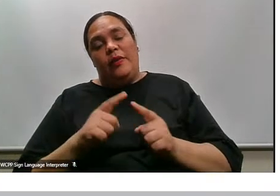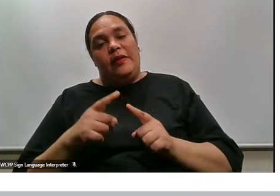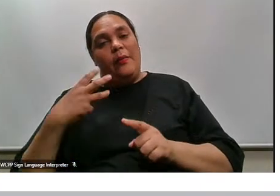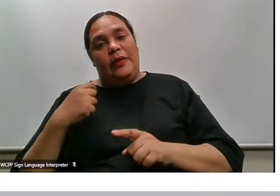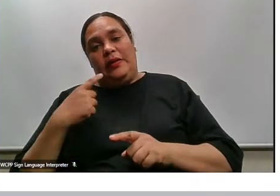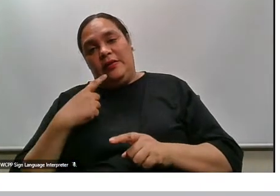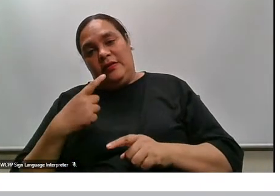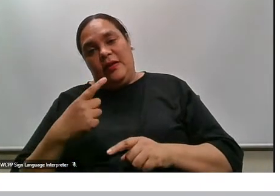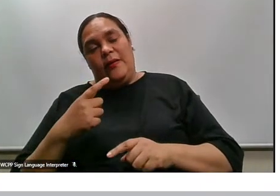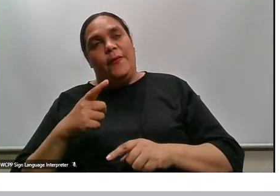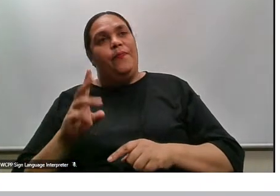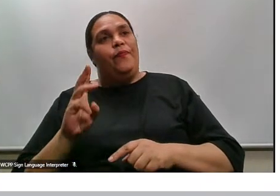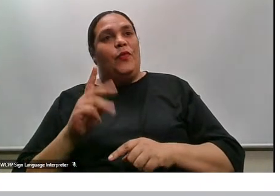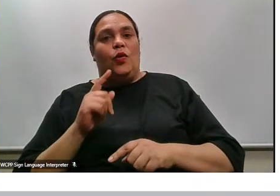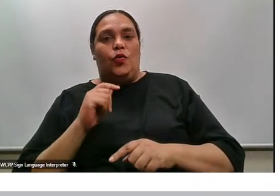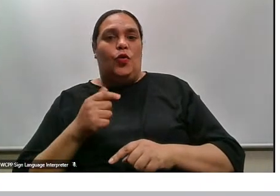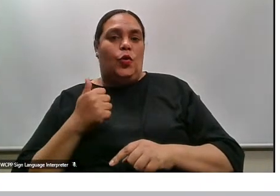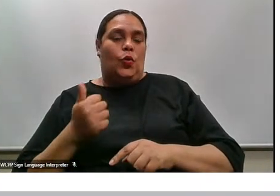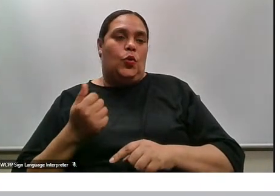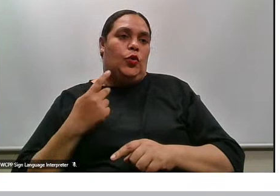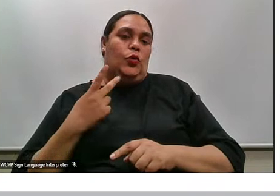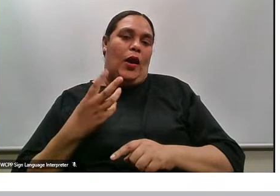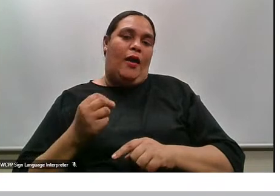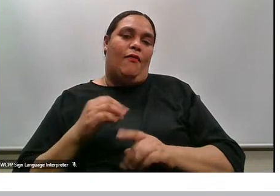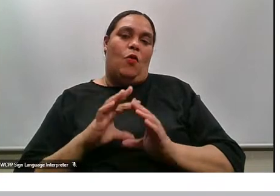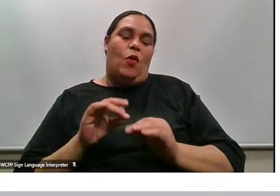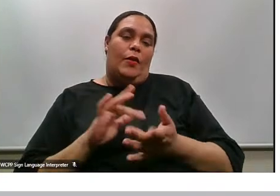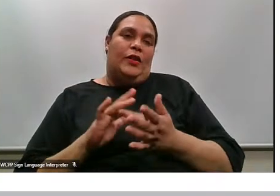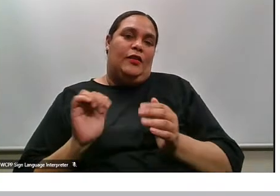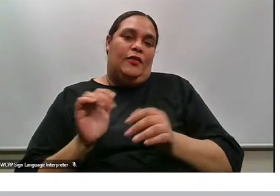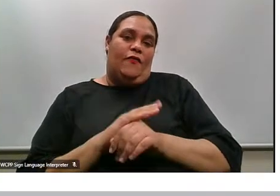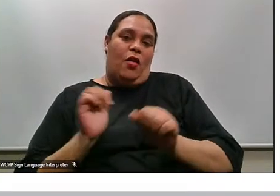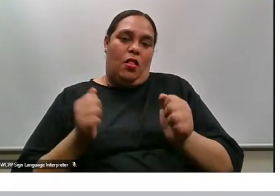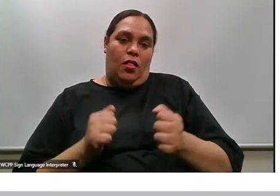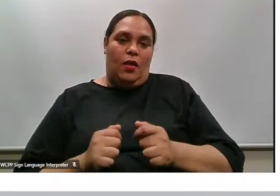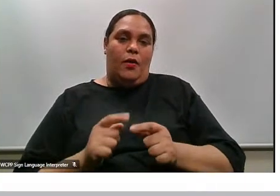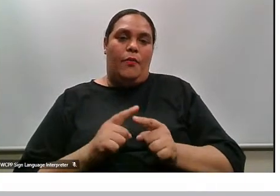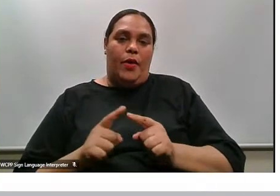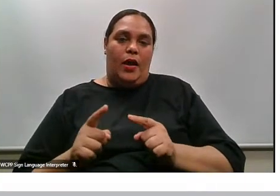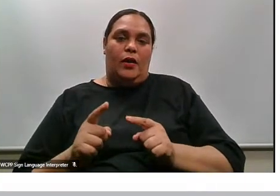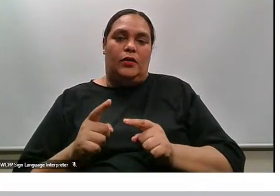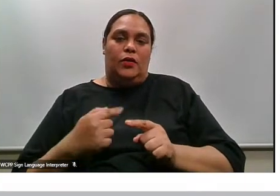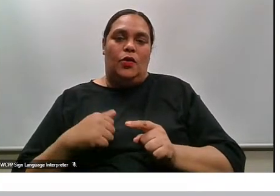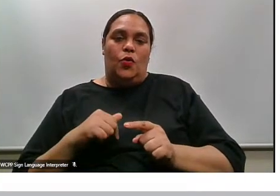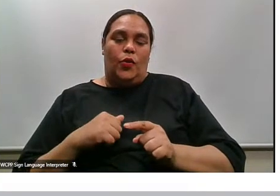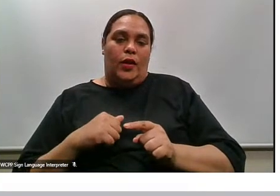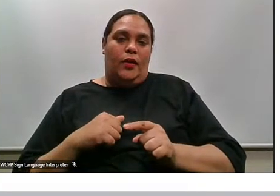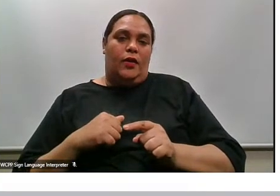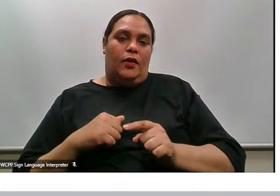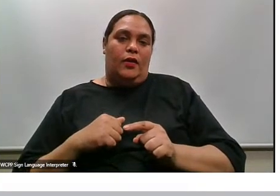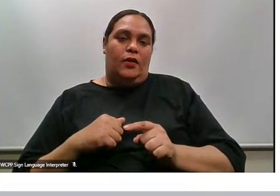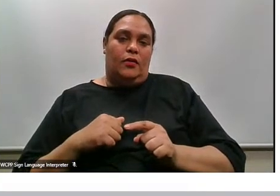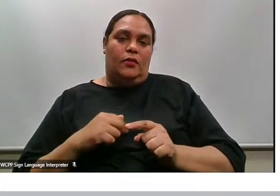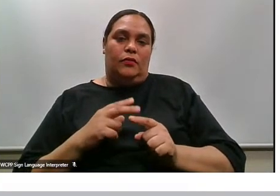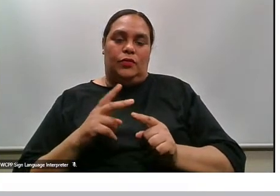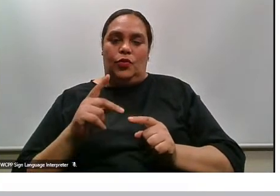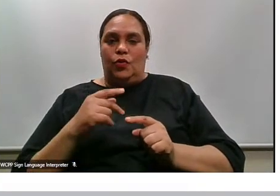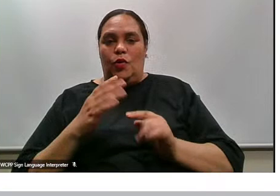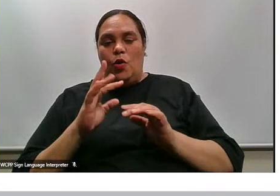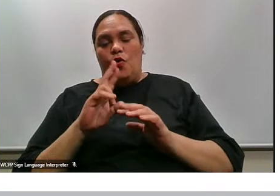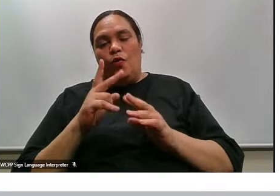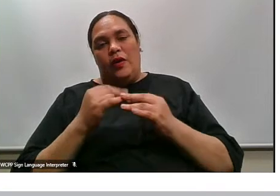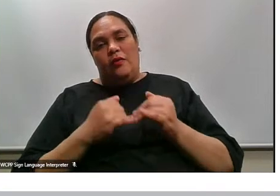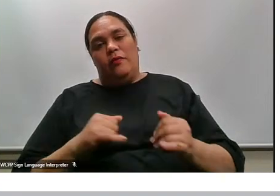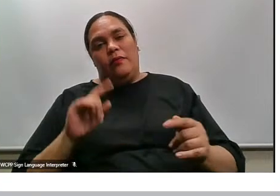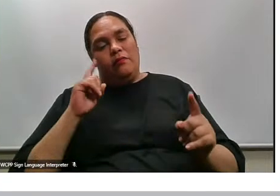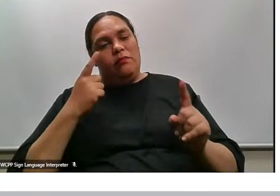saying, it would really be good to have all our posts filled, but we were undertaking a realignment and